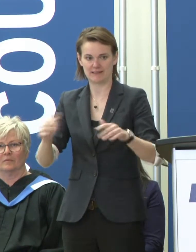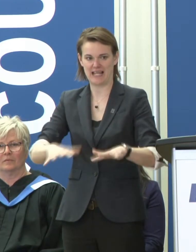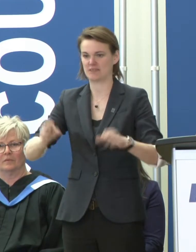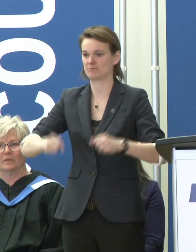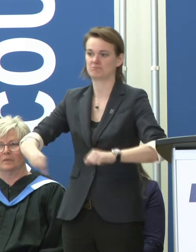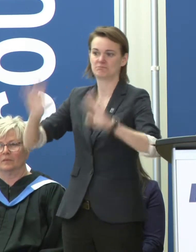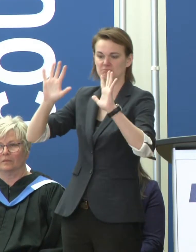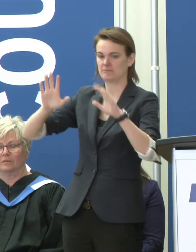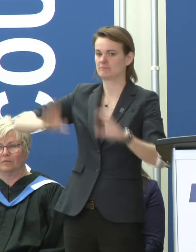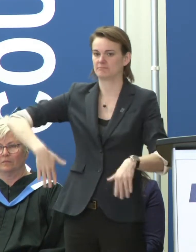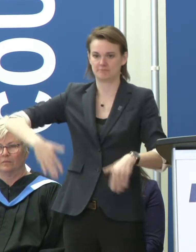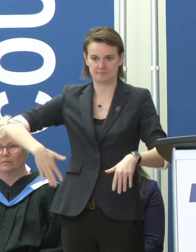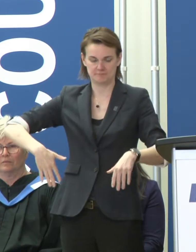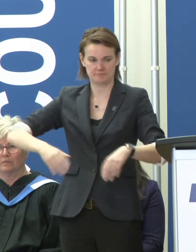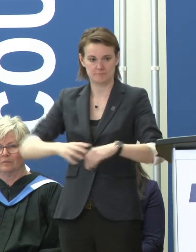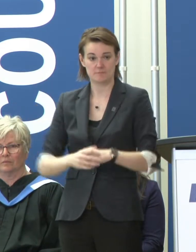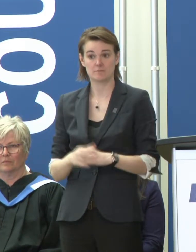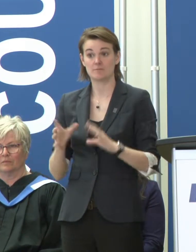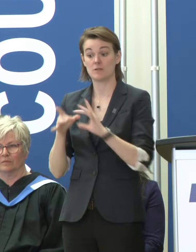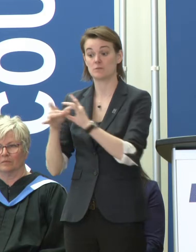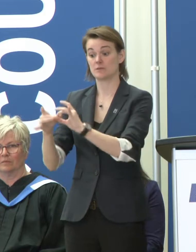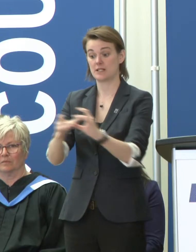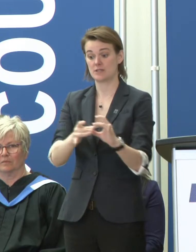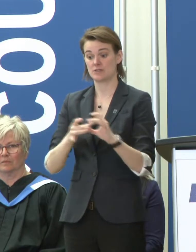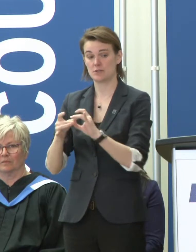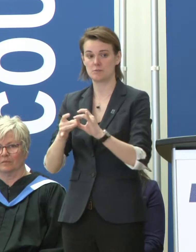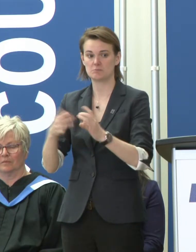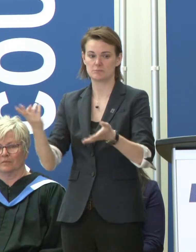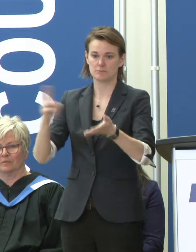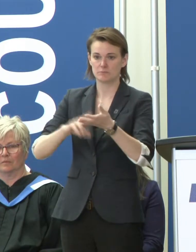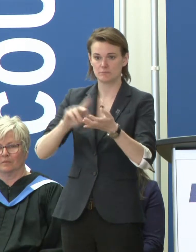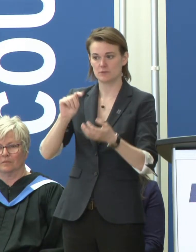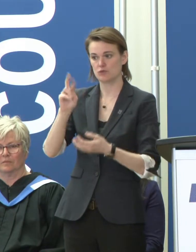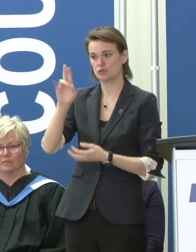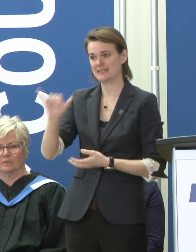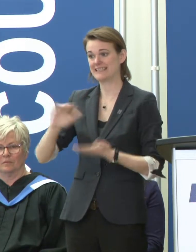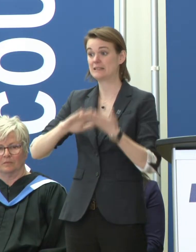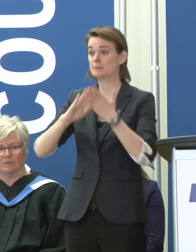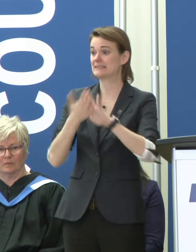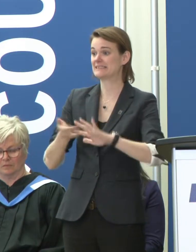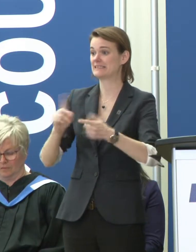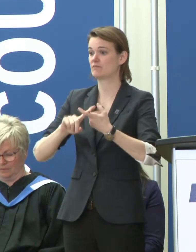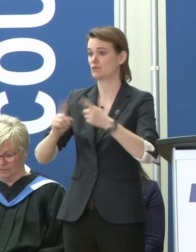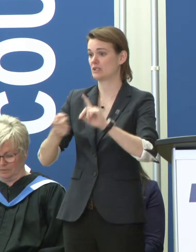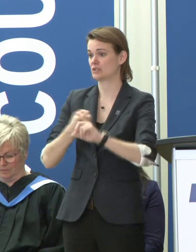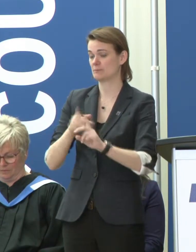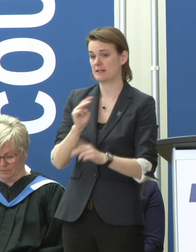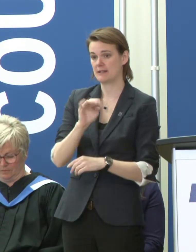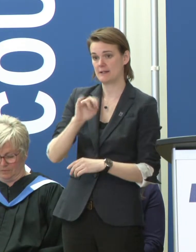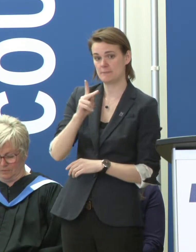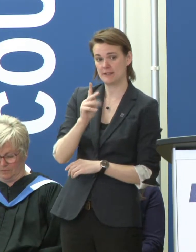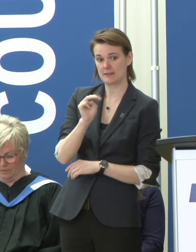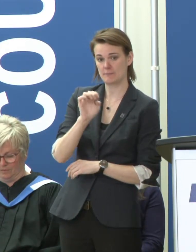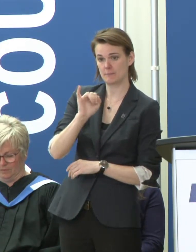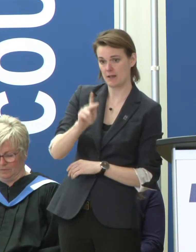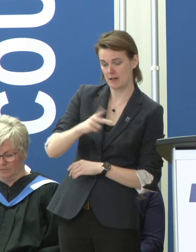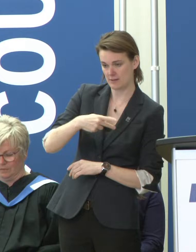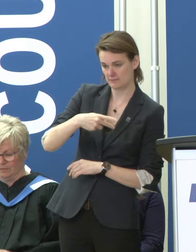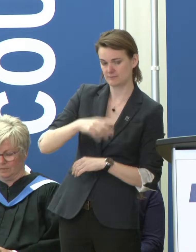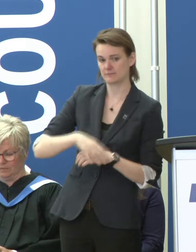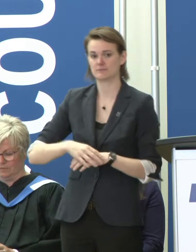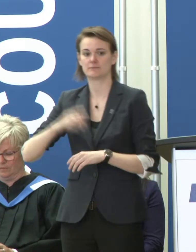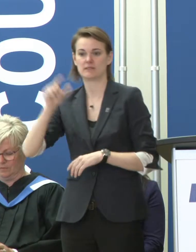Our relationship is based on a series of peace and friendship treaties between the Mi'kmaq Nation and the Crown, dating back